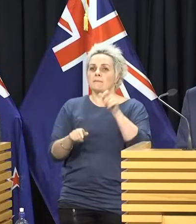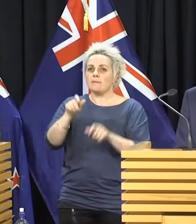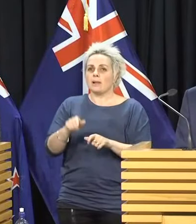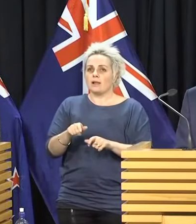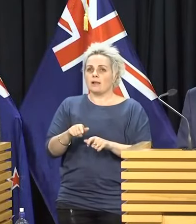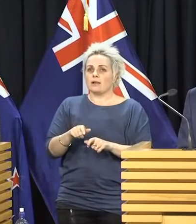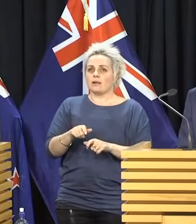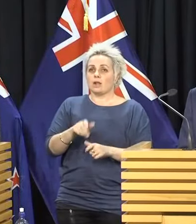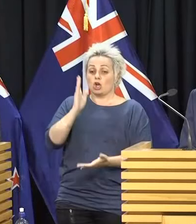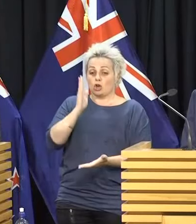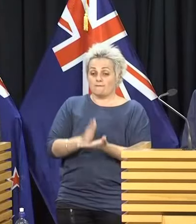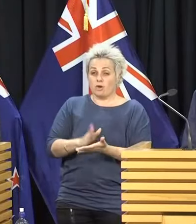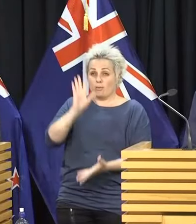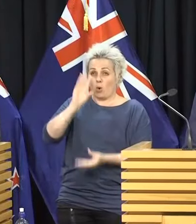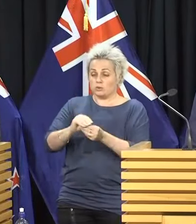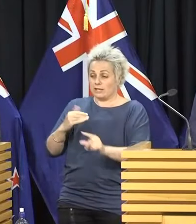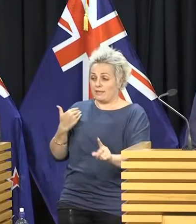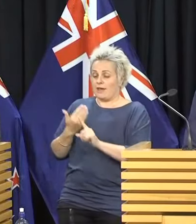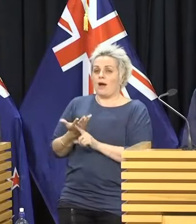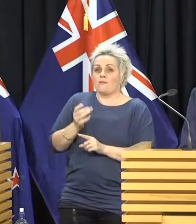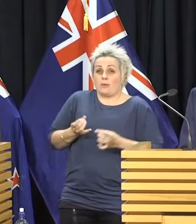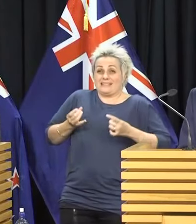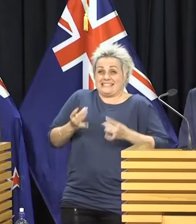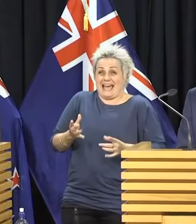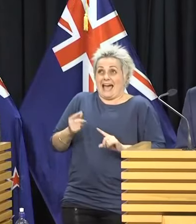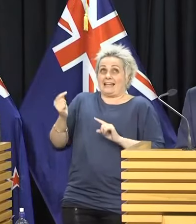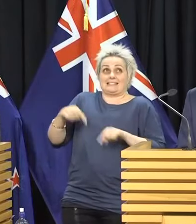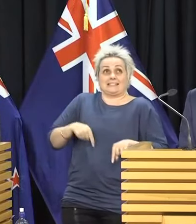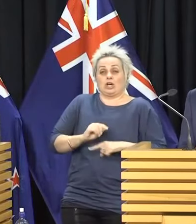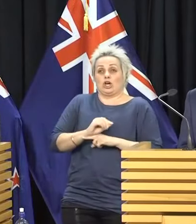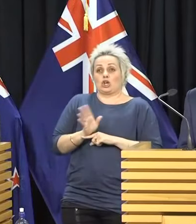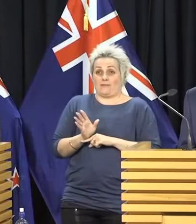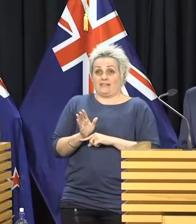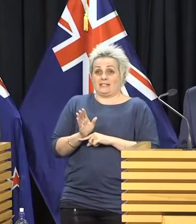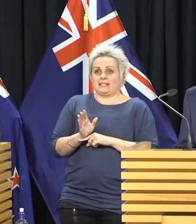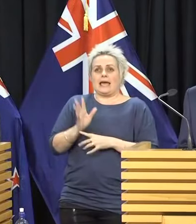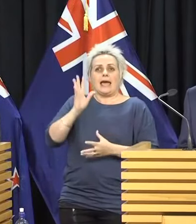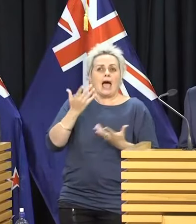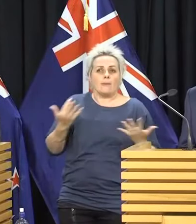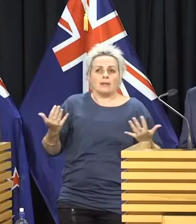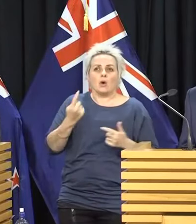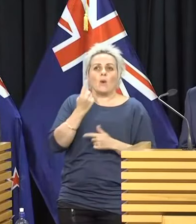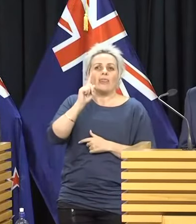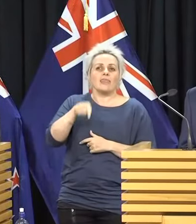of confirmed cases to date since the start of the outbreak of the pandemic earlier in the year is